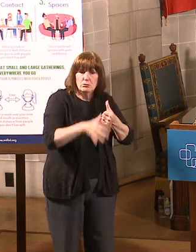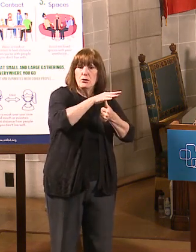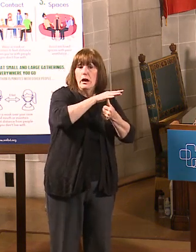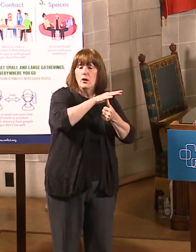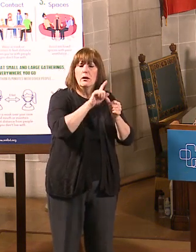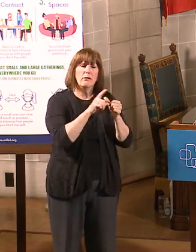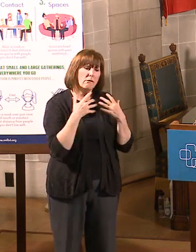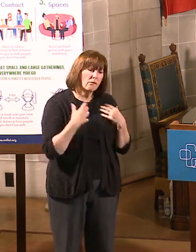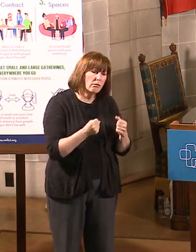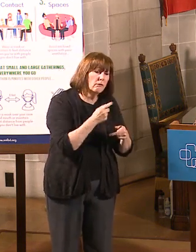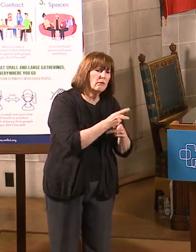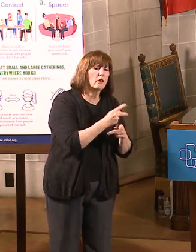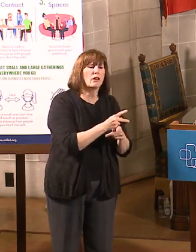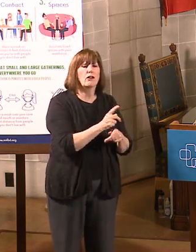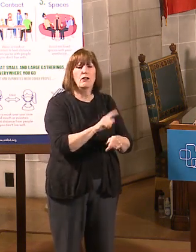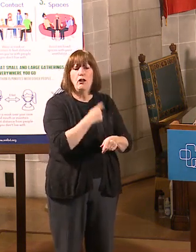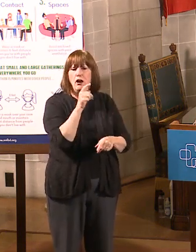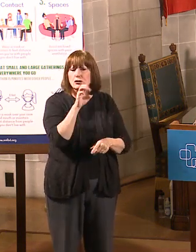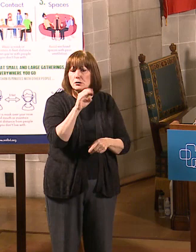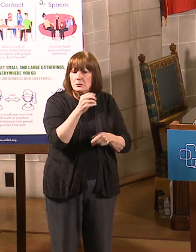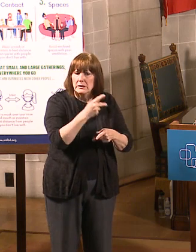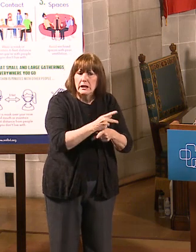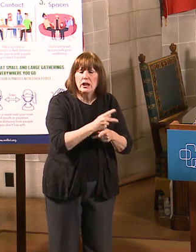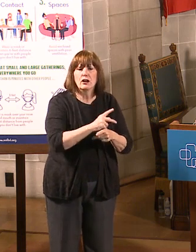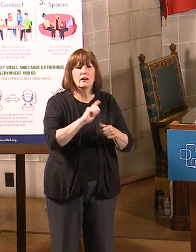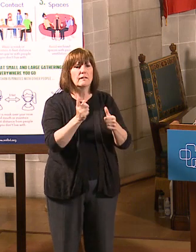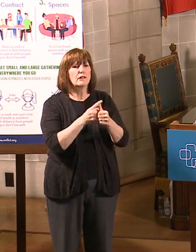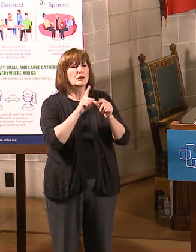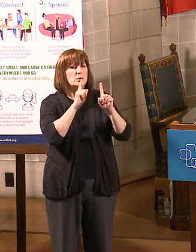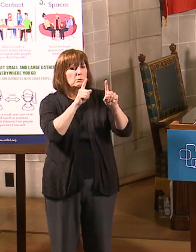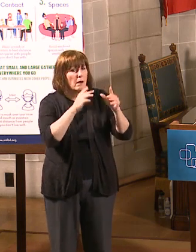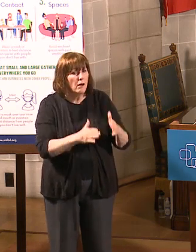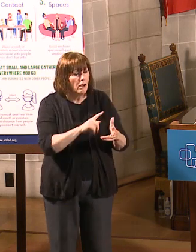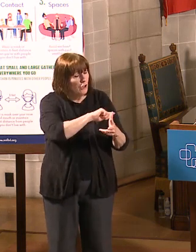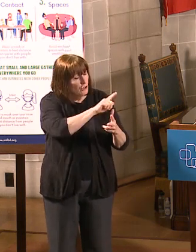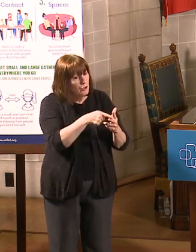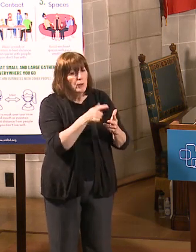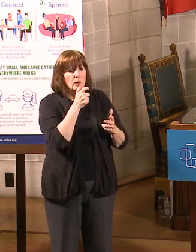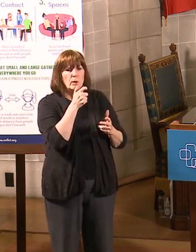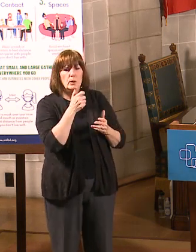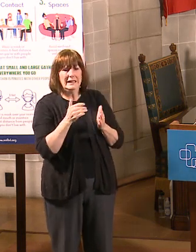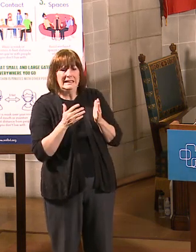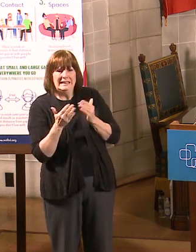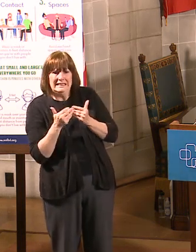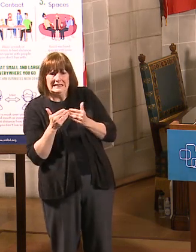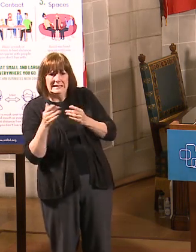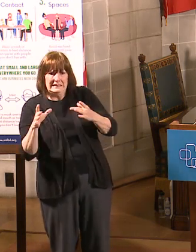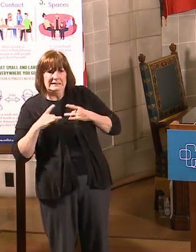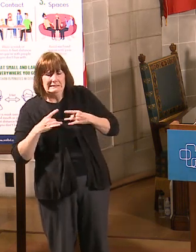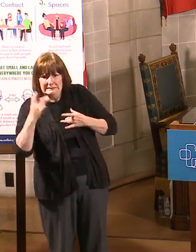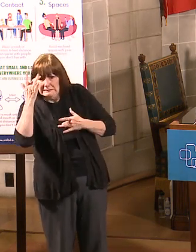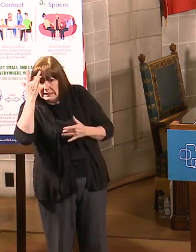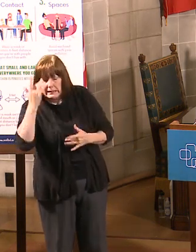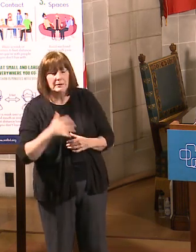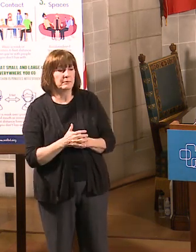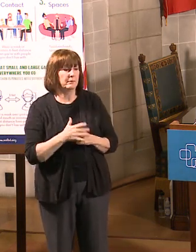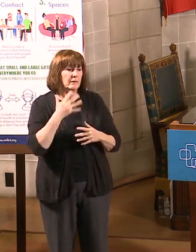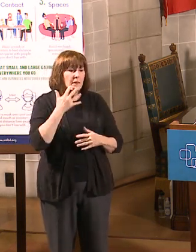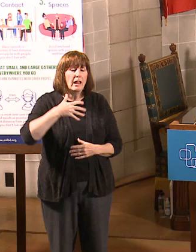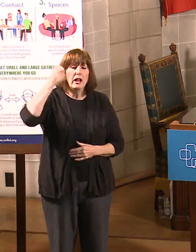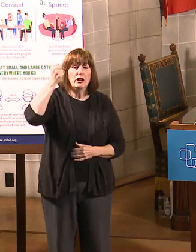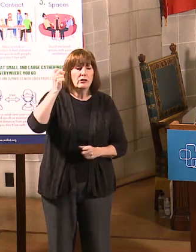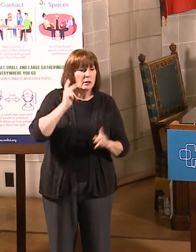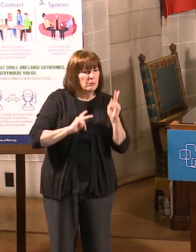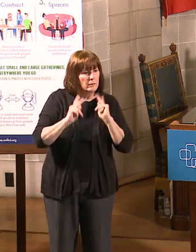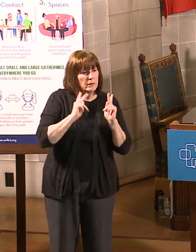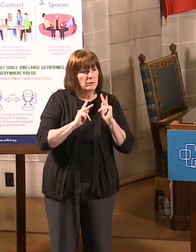healthcare workers, long-term care workers, first responders, people who are going to be more vulnerable, the elderly, especially folks who